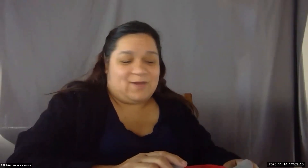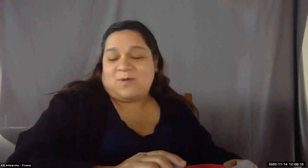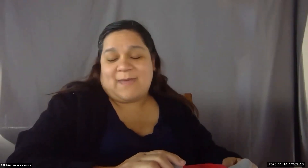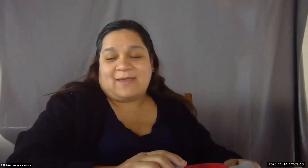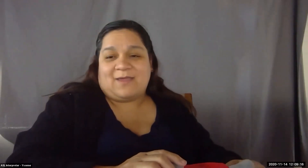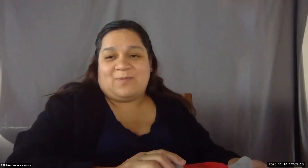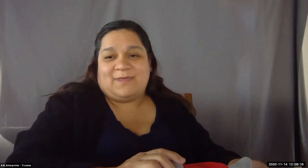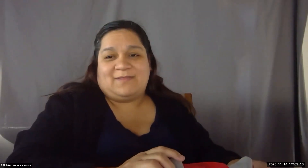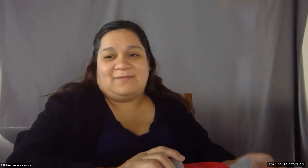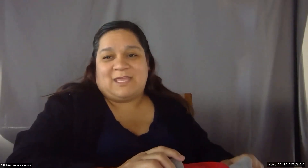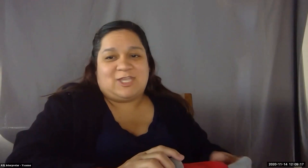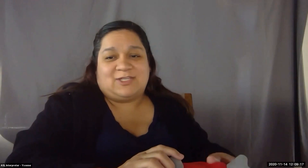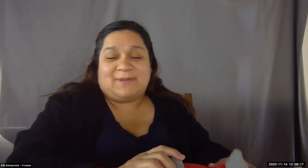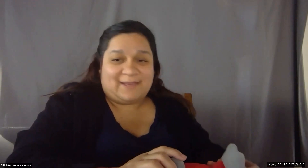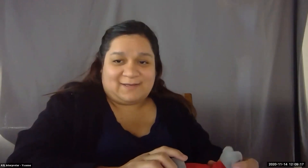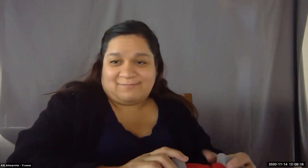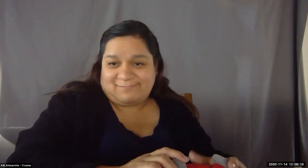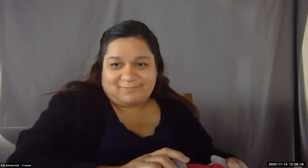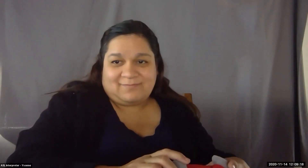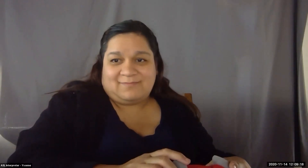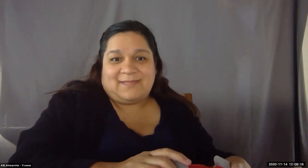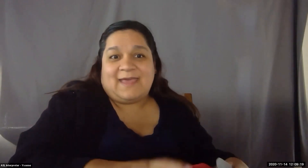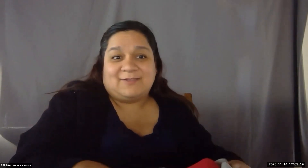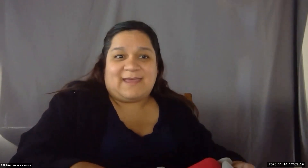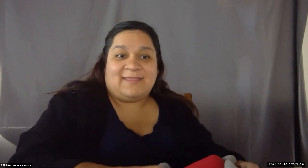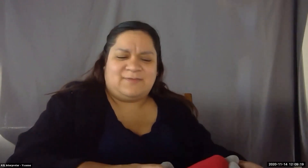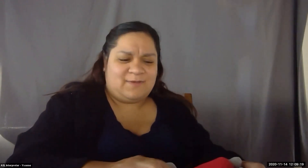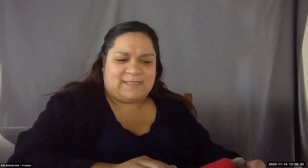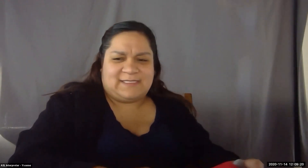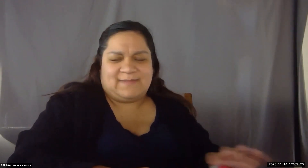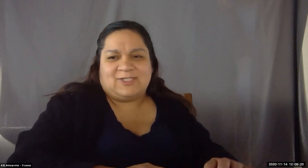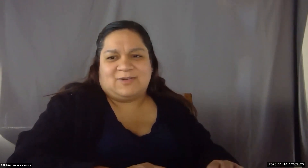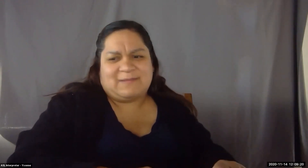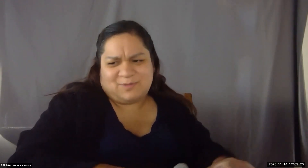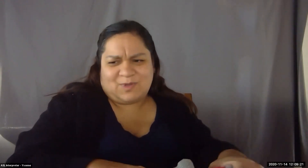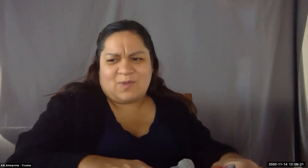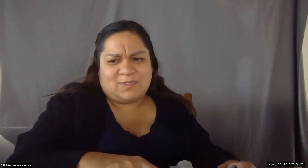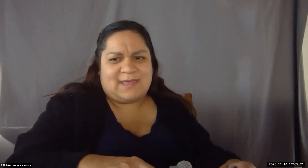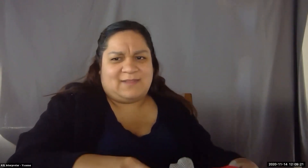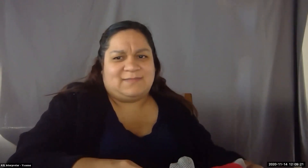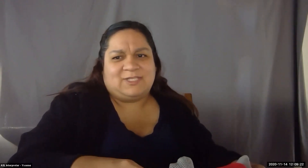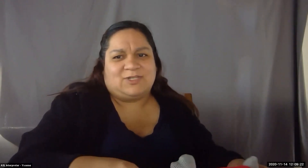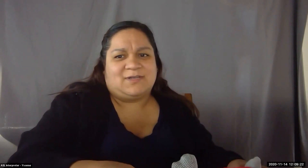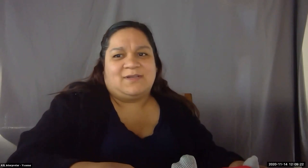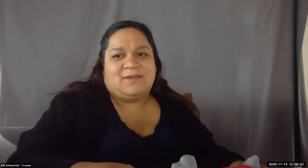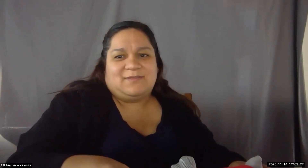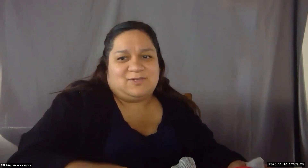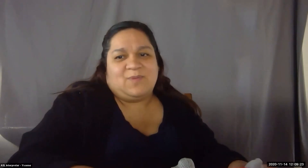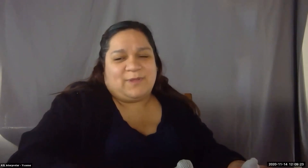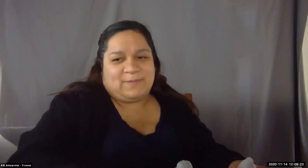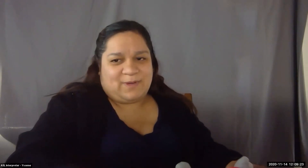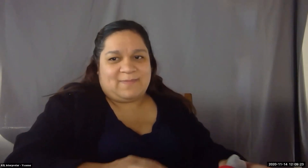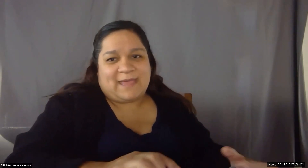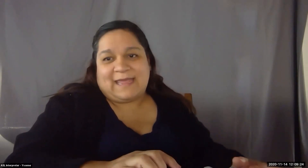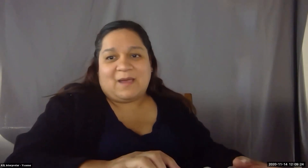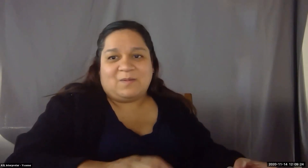hope that they don't go back. I hope that they change their mind and cancel that, at least for the rest of the semester. I mean, it's so close to the end of the semester. There's no